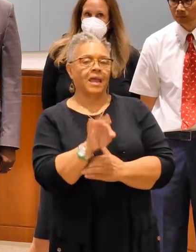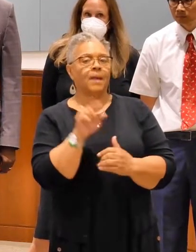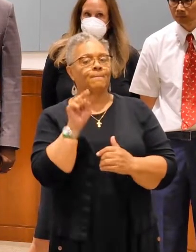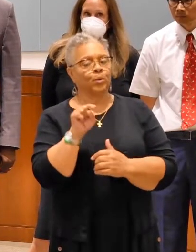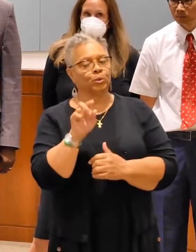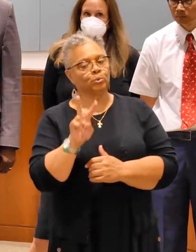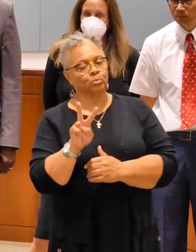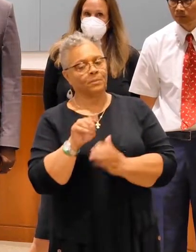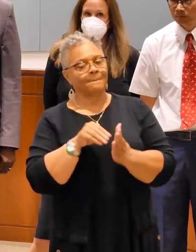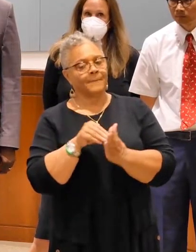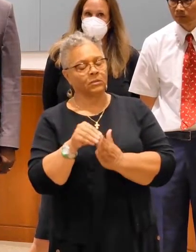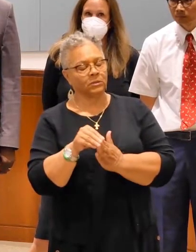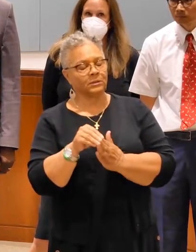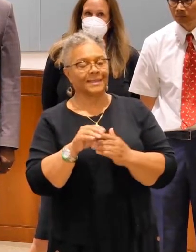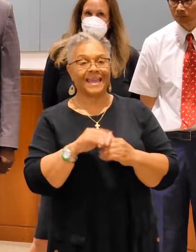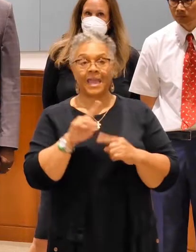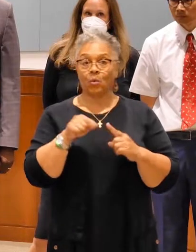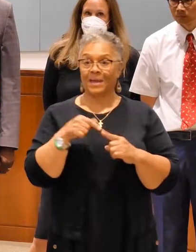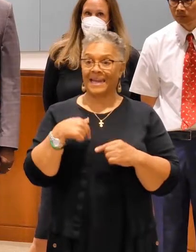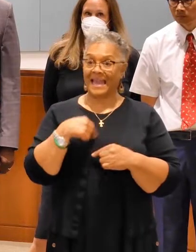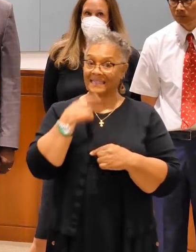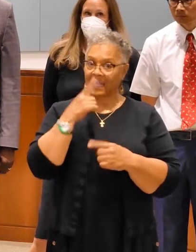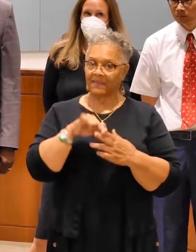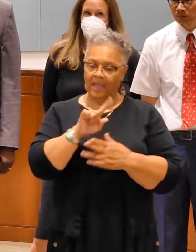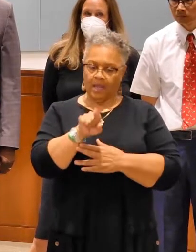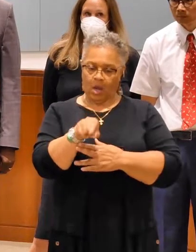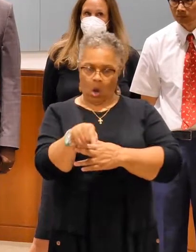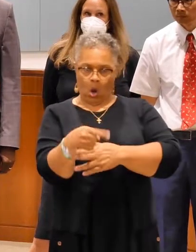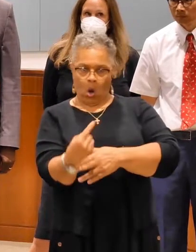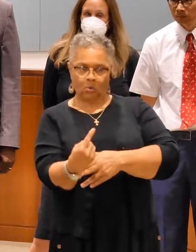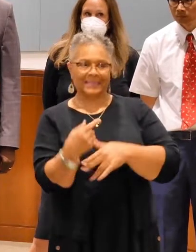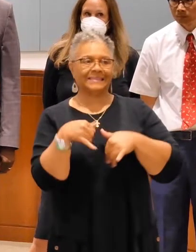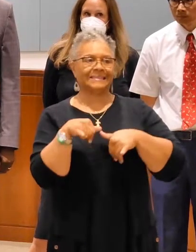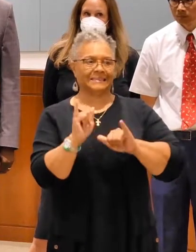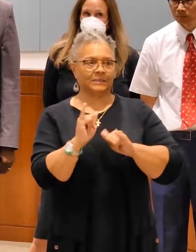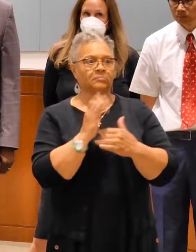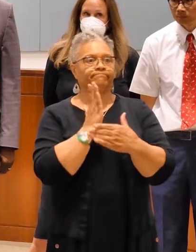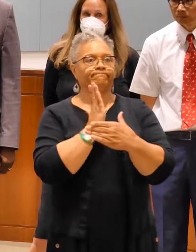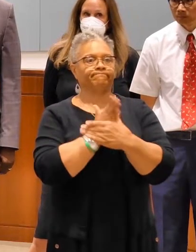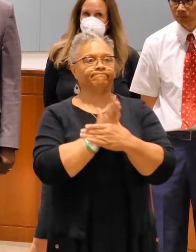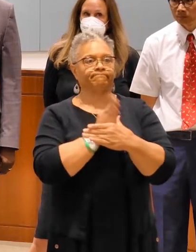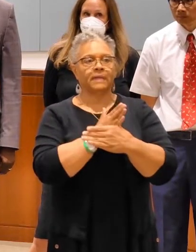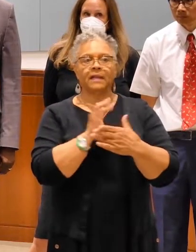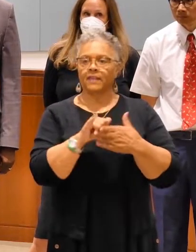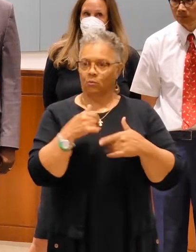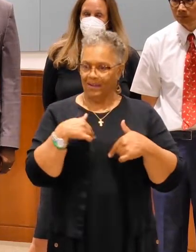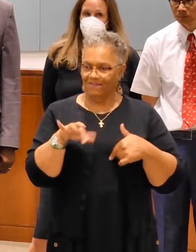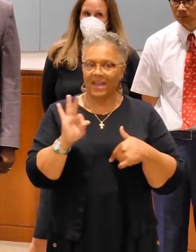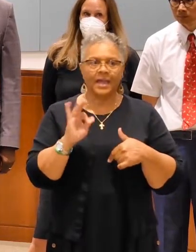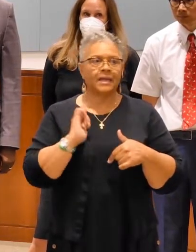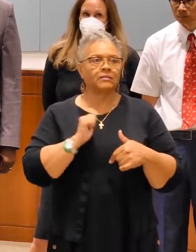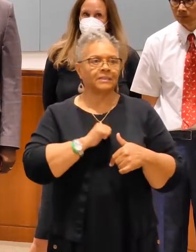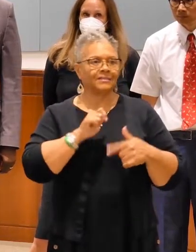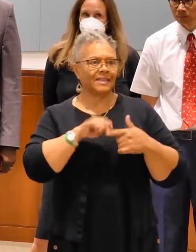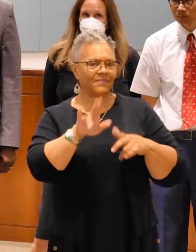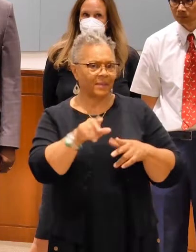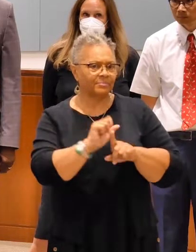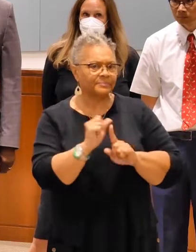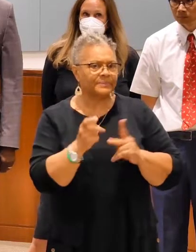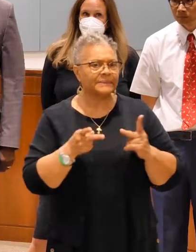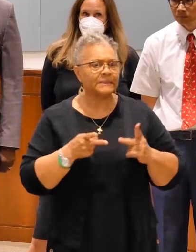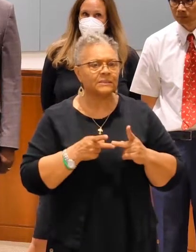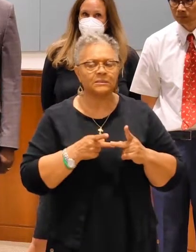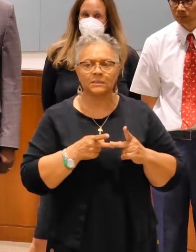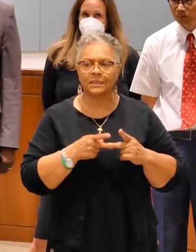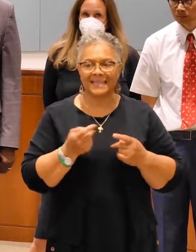39.2 million. And when I say that only, it's still disturbing that we found ourselves in that place. Eliminating the